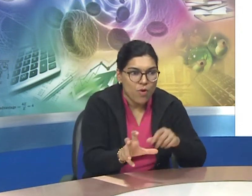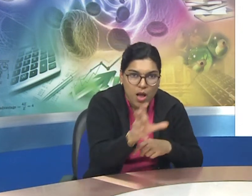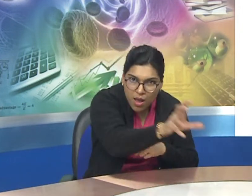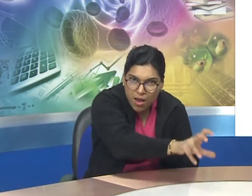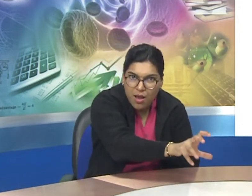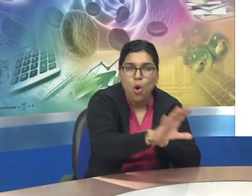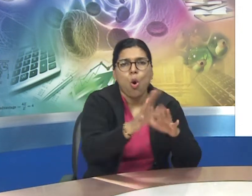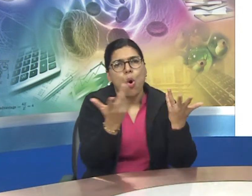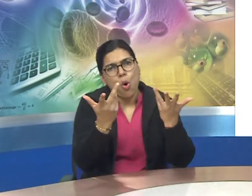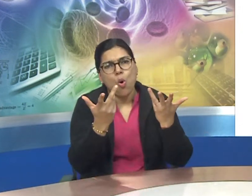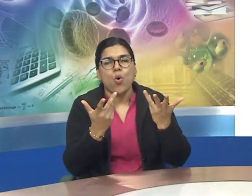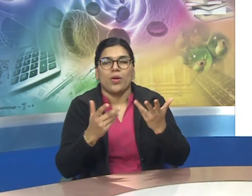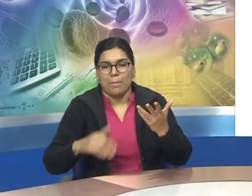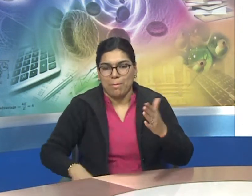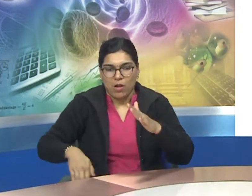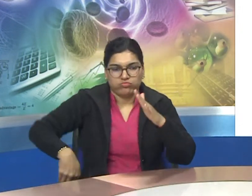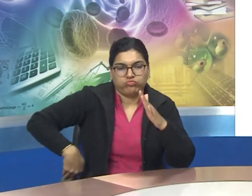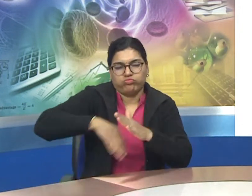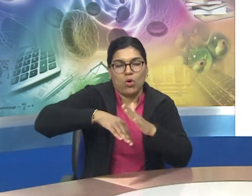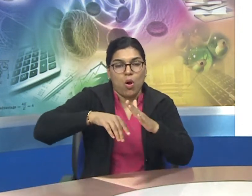then that bullet is